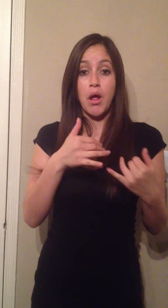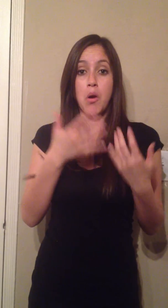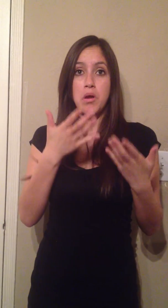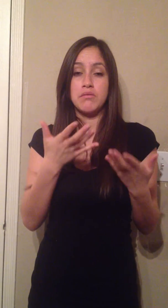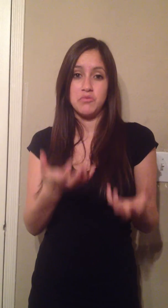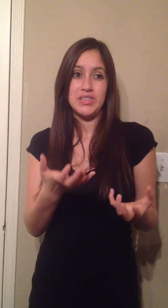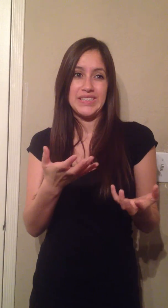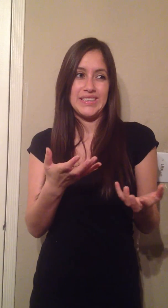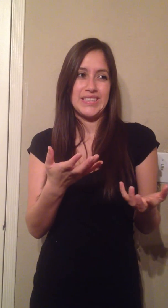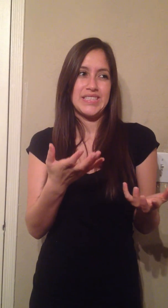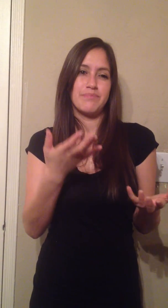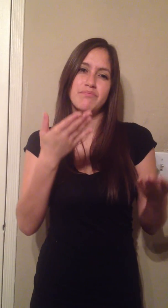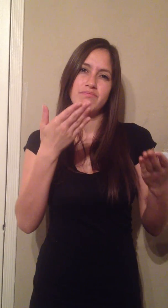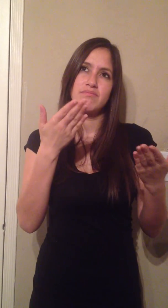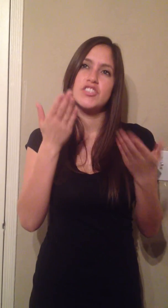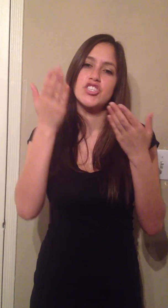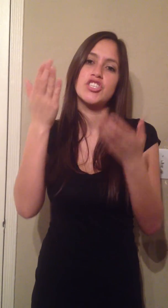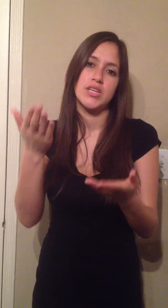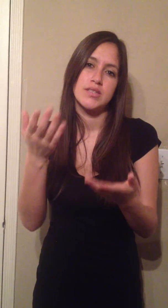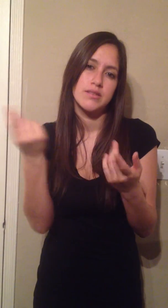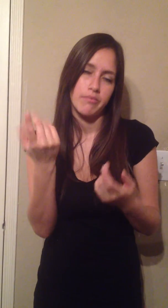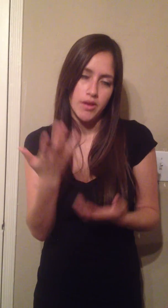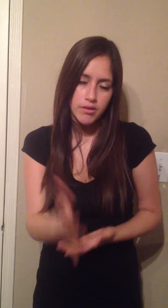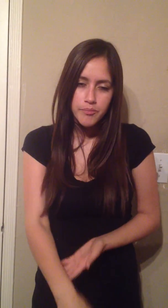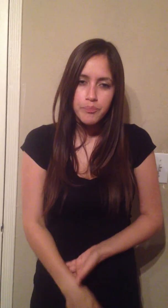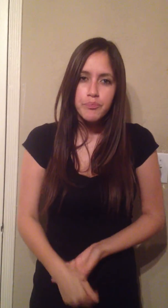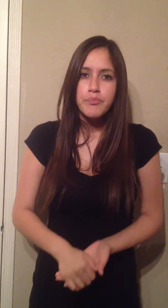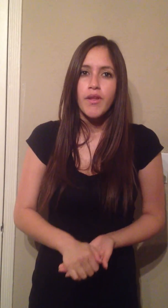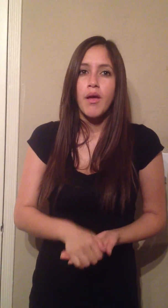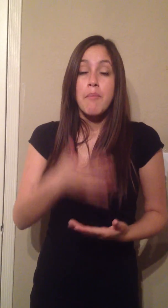but you just have to sort of hang with me for a minute. My favorite abbreviation of this